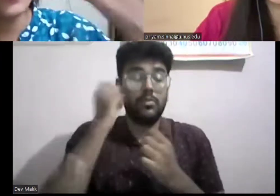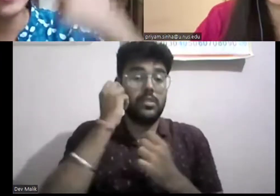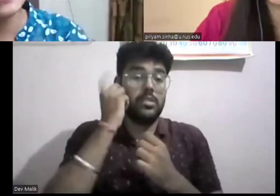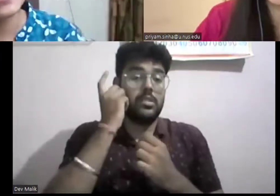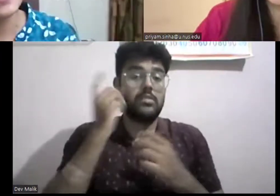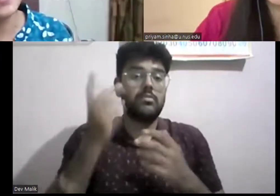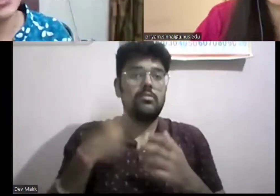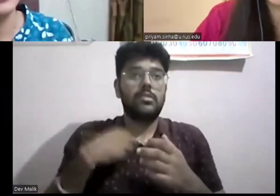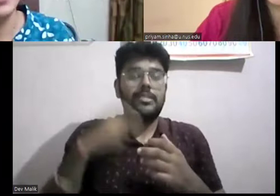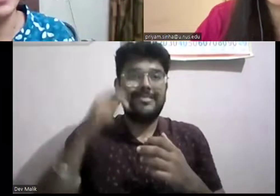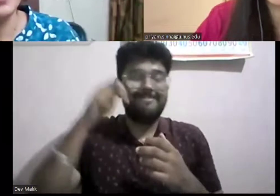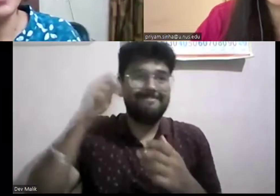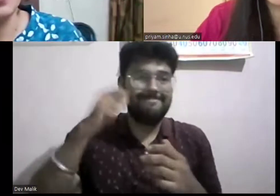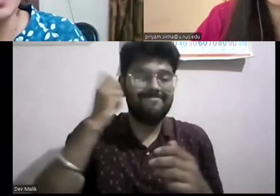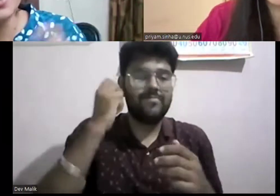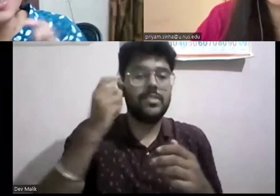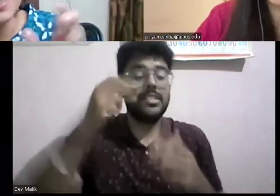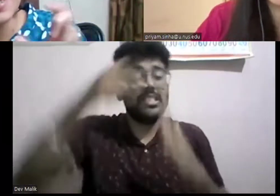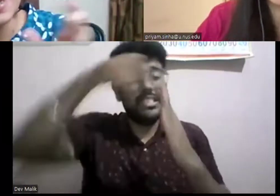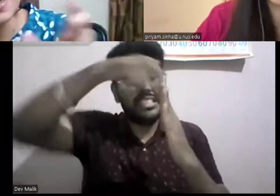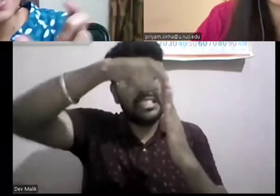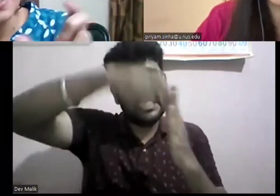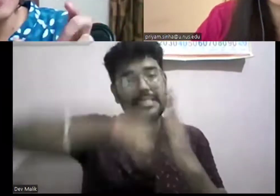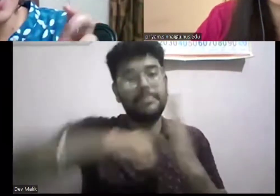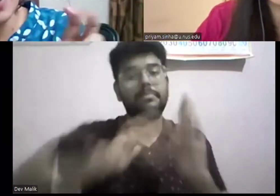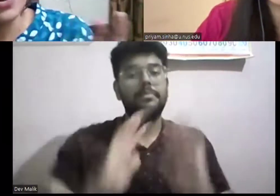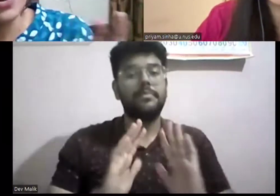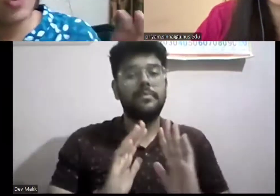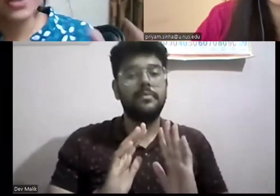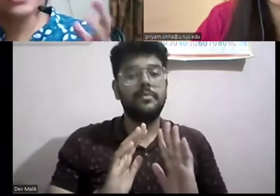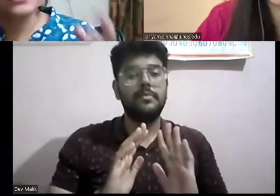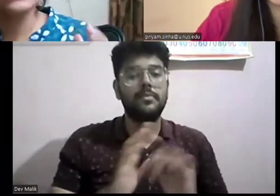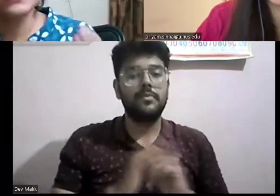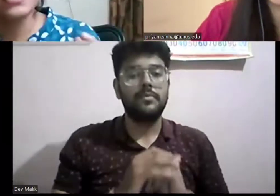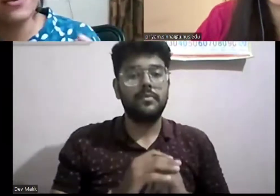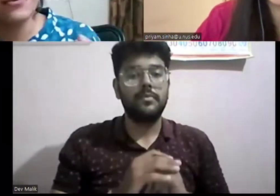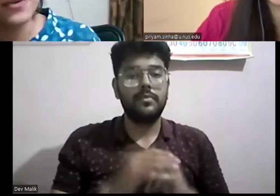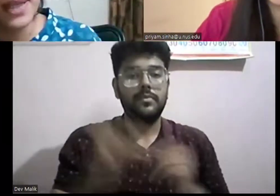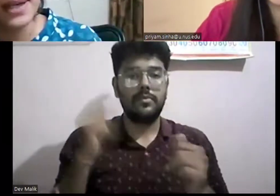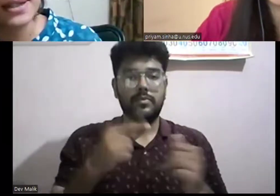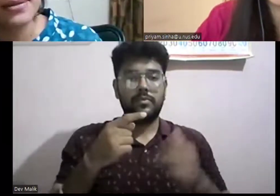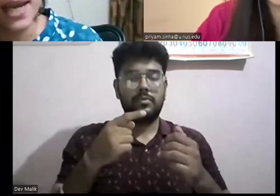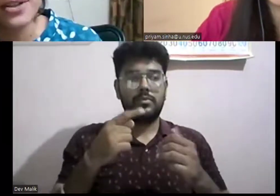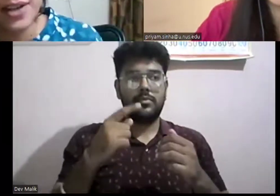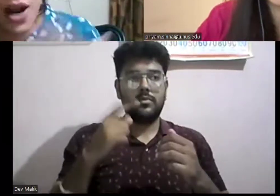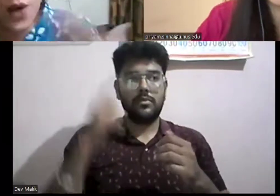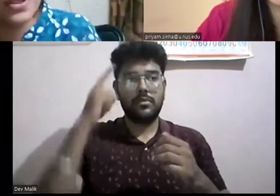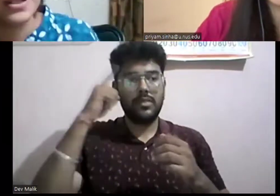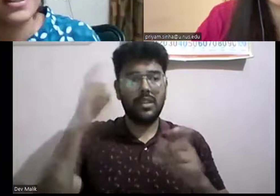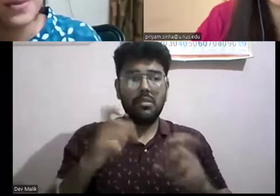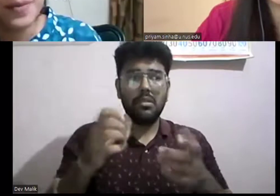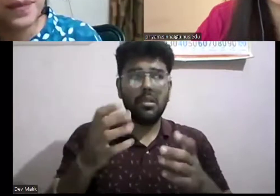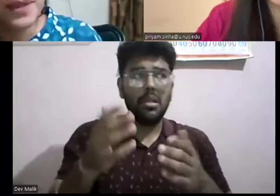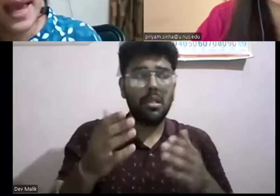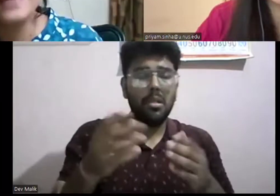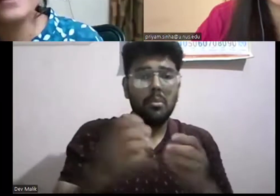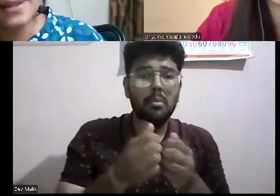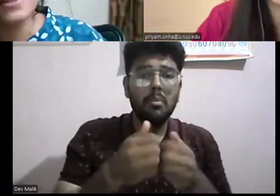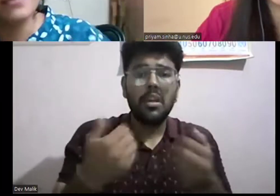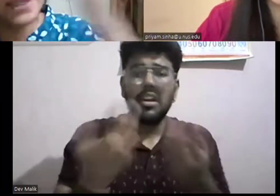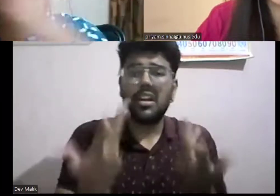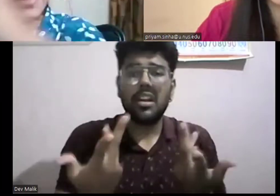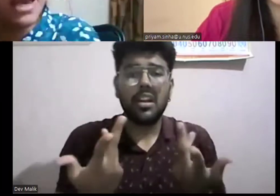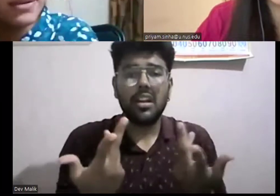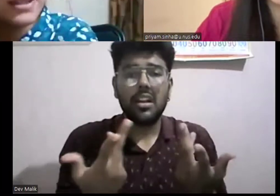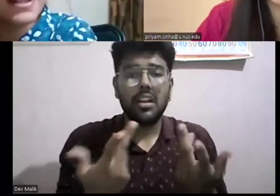need to go inside actually. What are Exactly, these, yes. what is this discomfort that surrounds us? And this